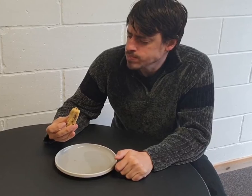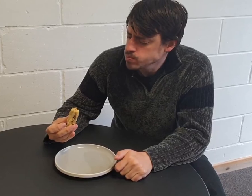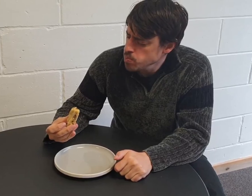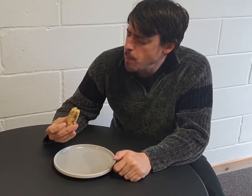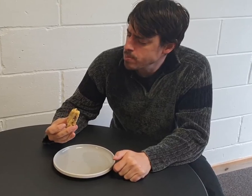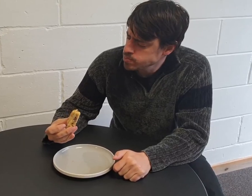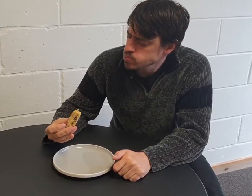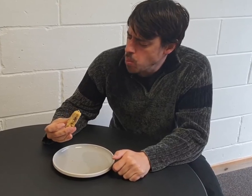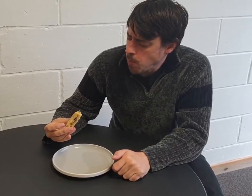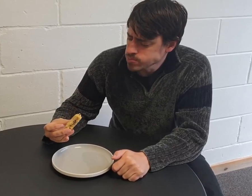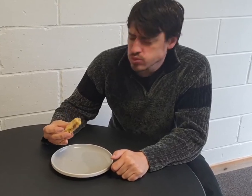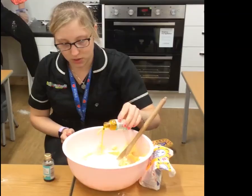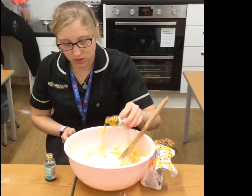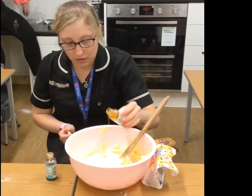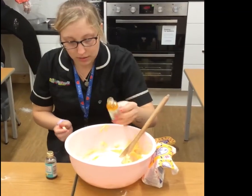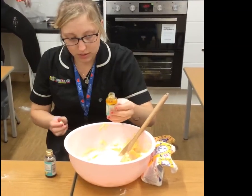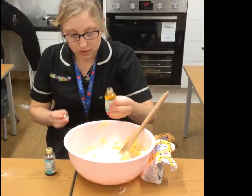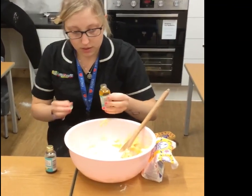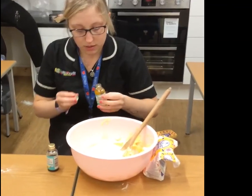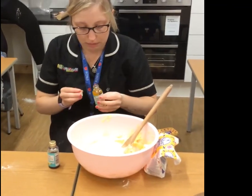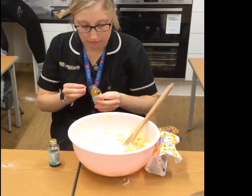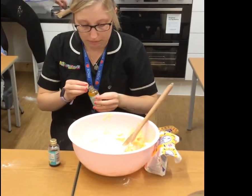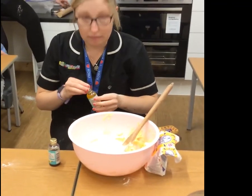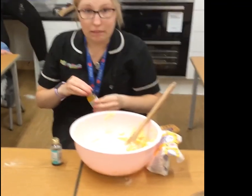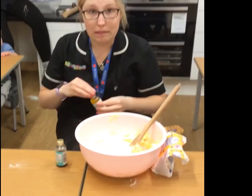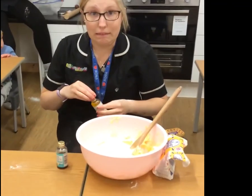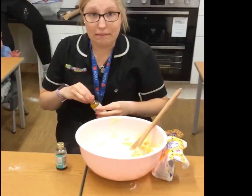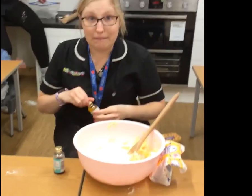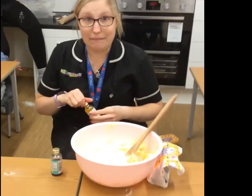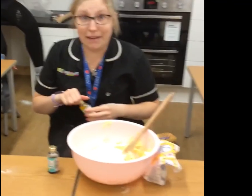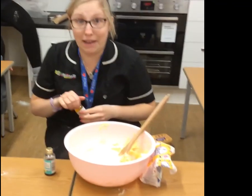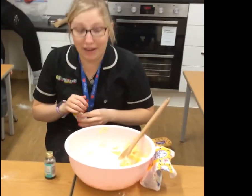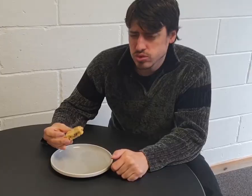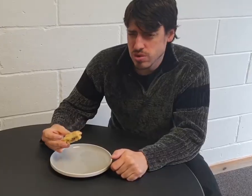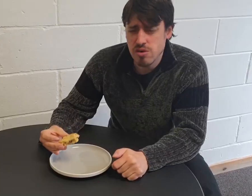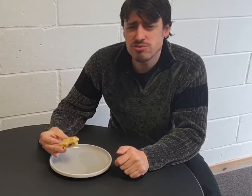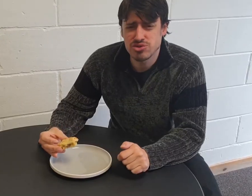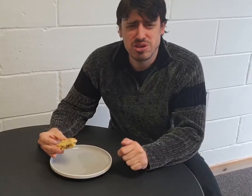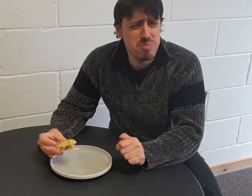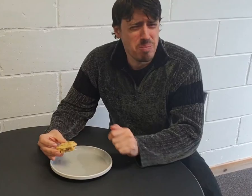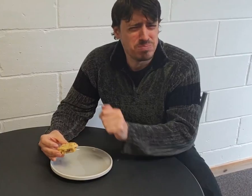Orangey though.